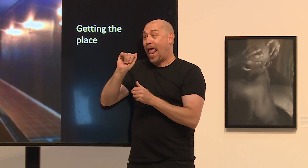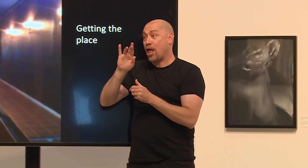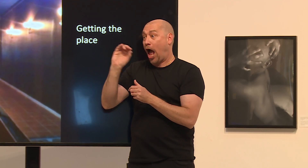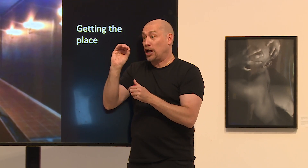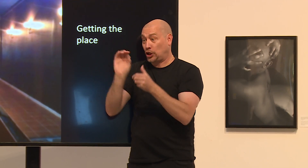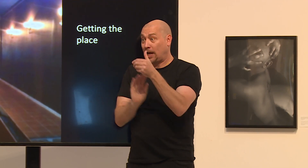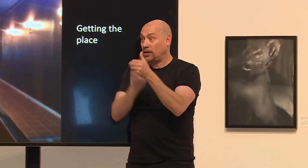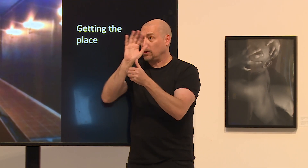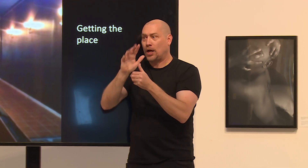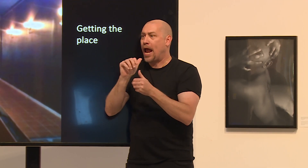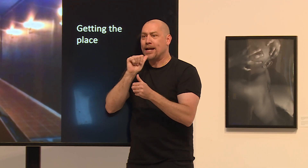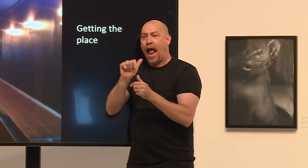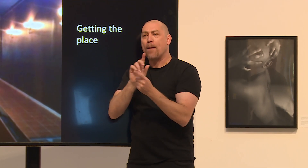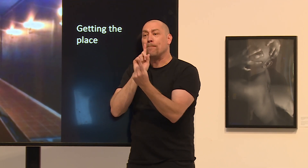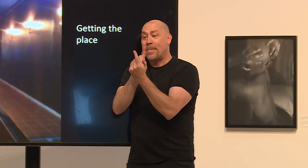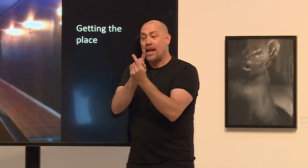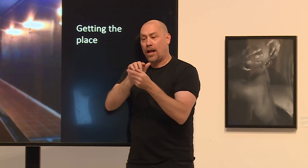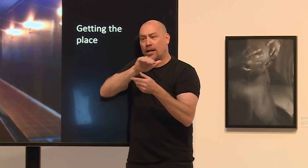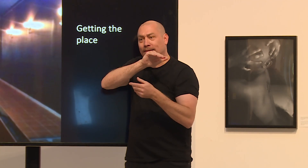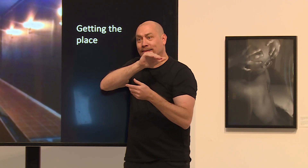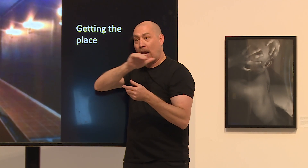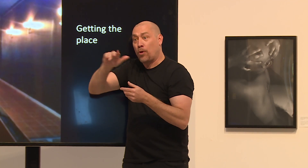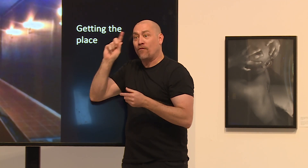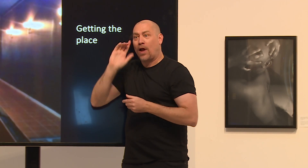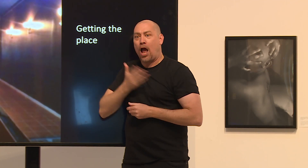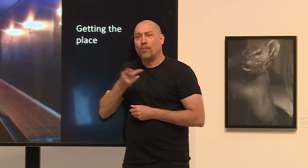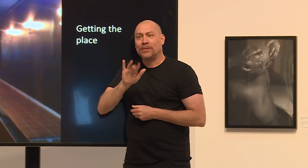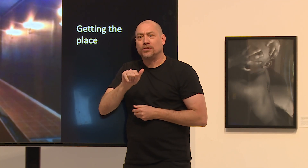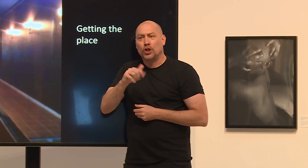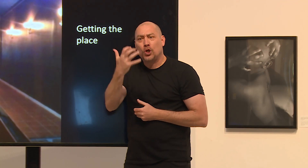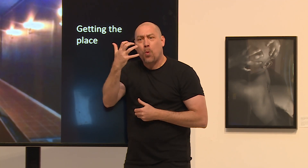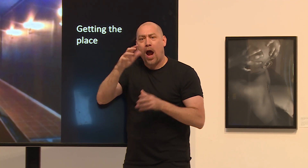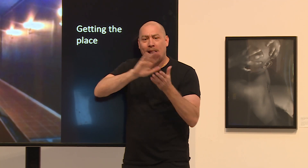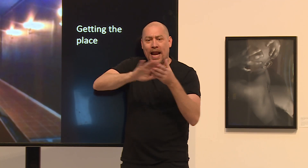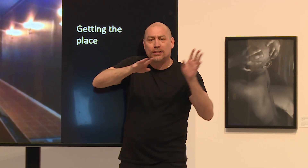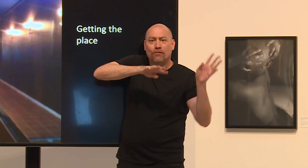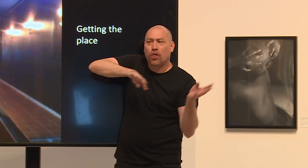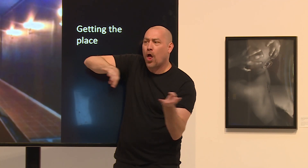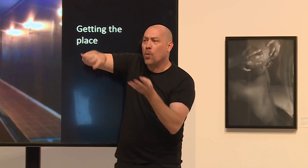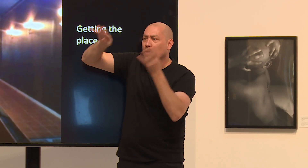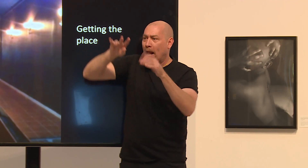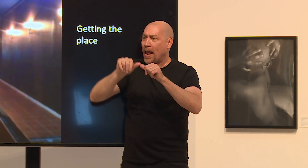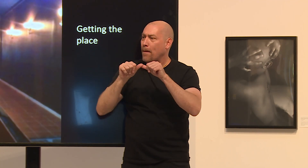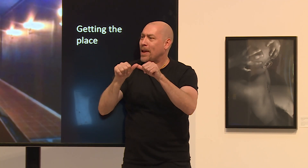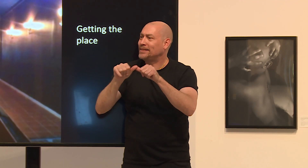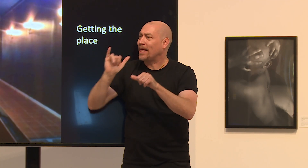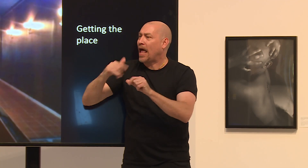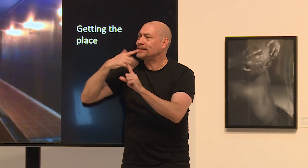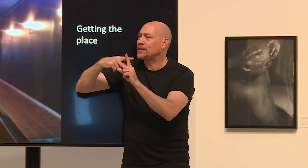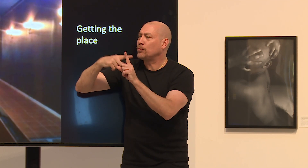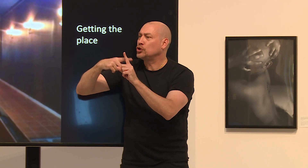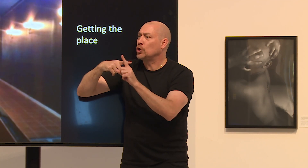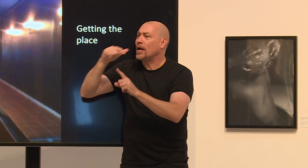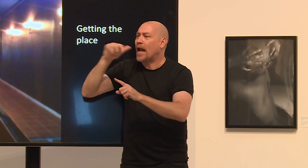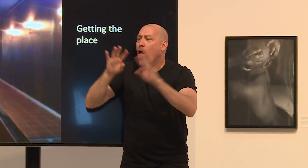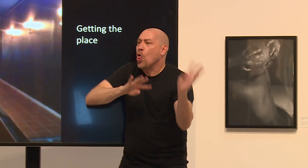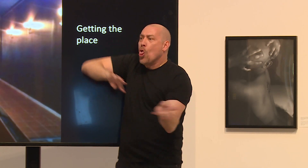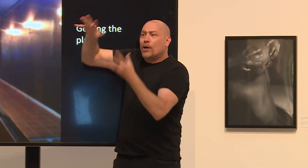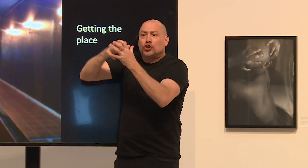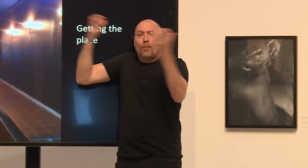in line with what we were looking for as far as the aesthetics go. We wanted to be able to